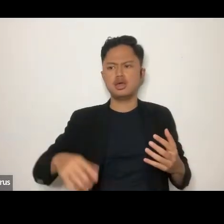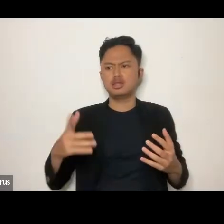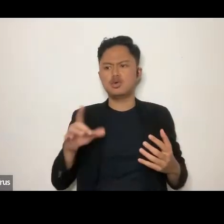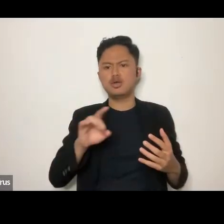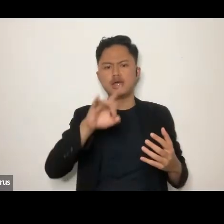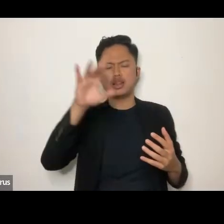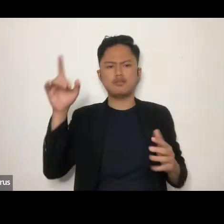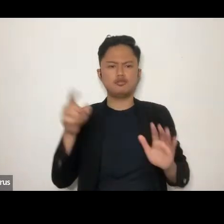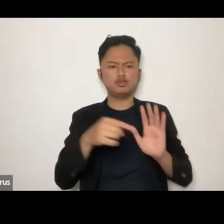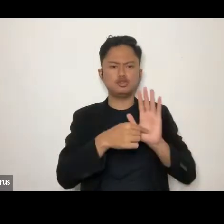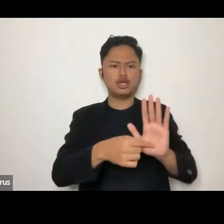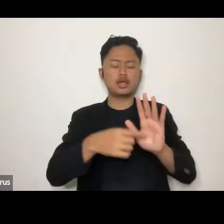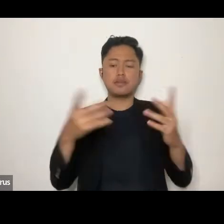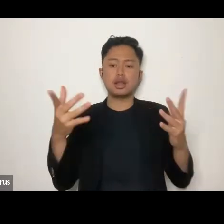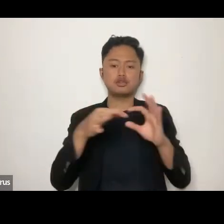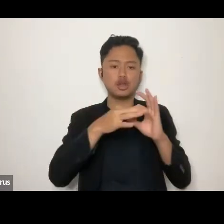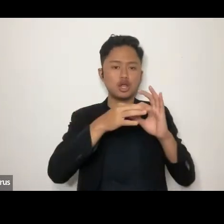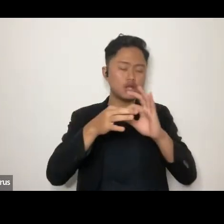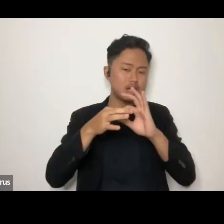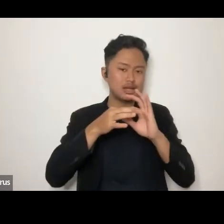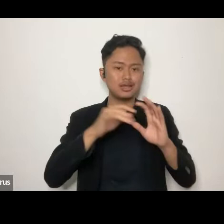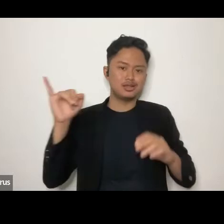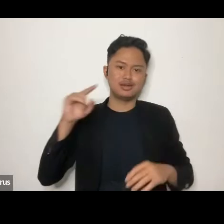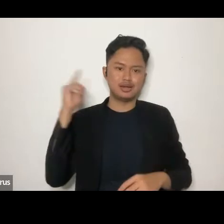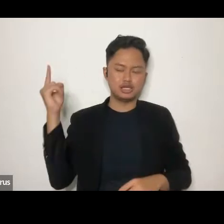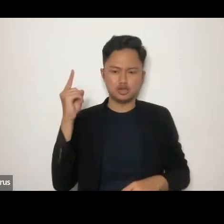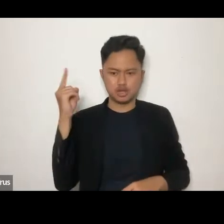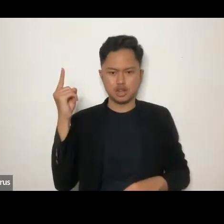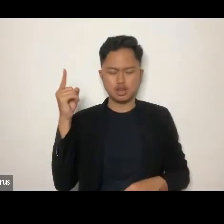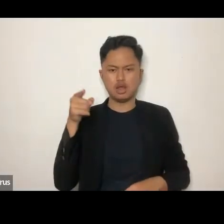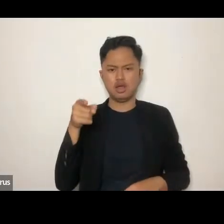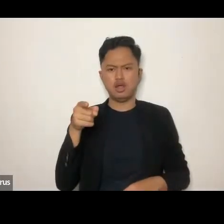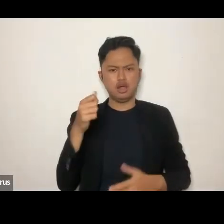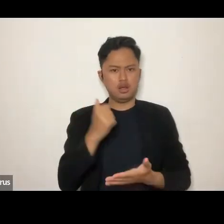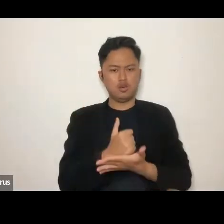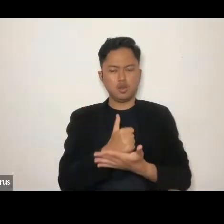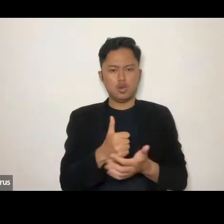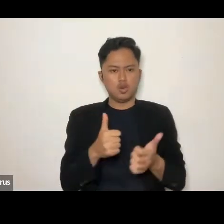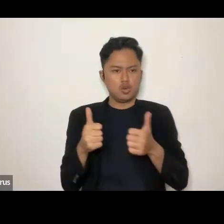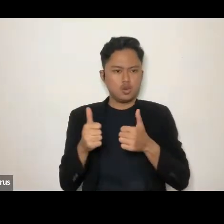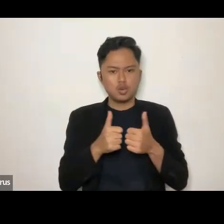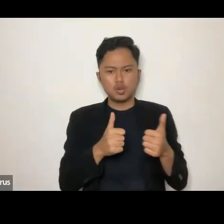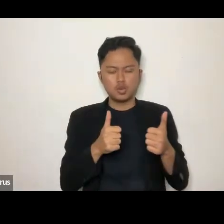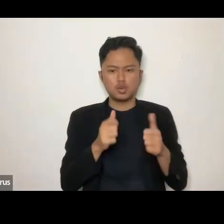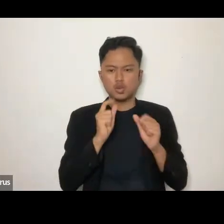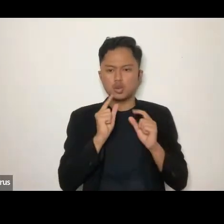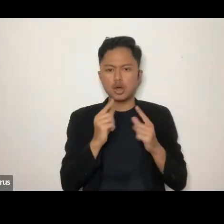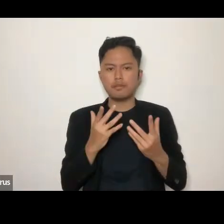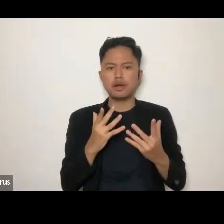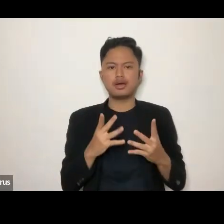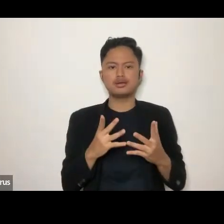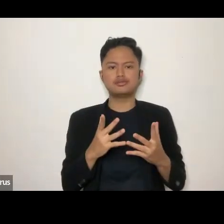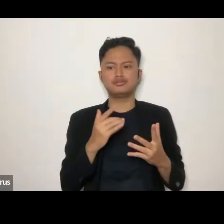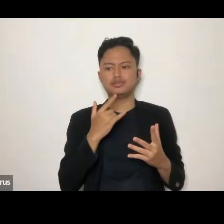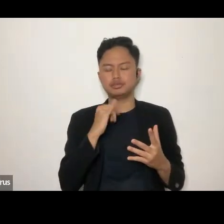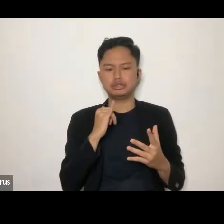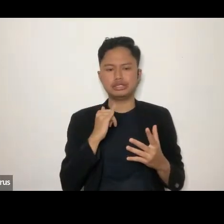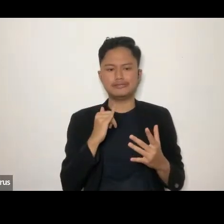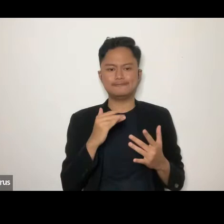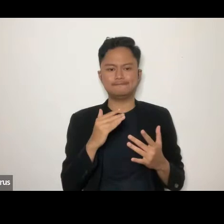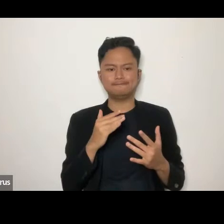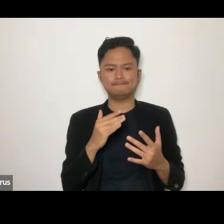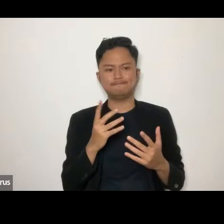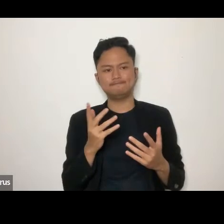international solidarity does exist. And it is powerful in terms of getting the world to take notice of things like